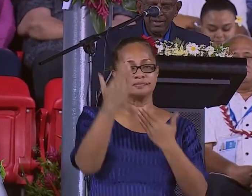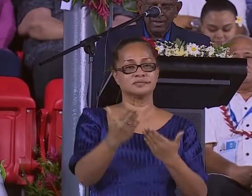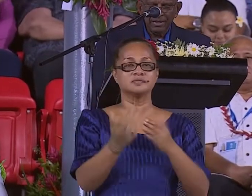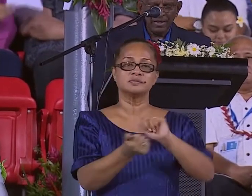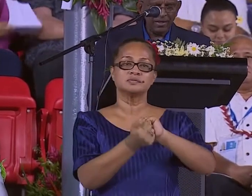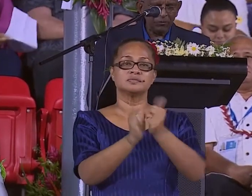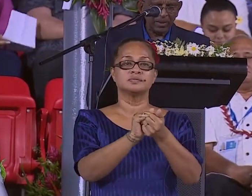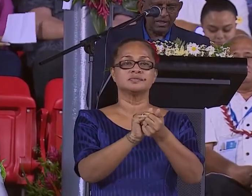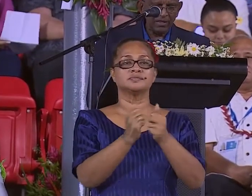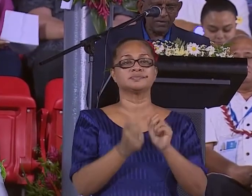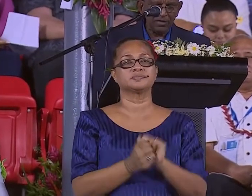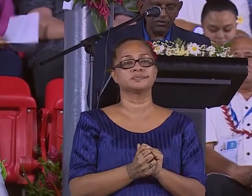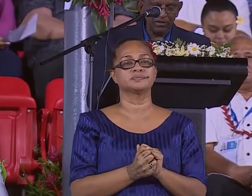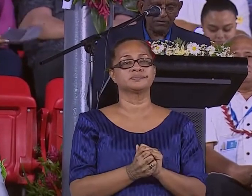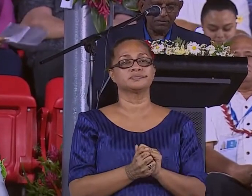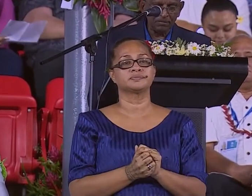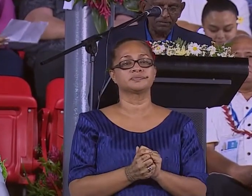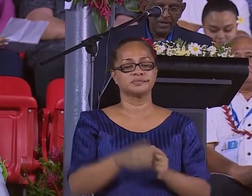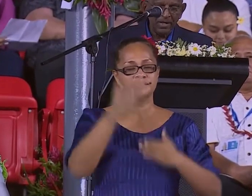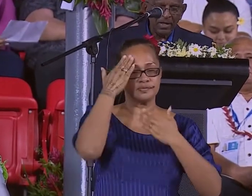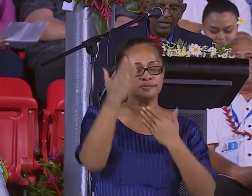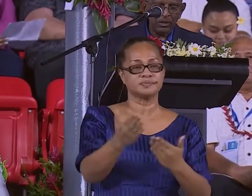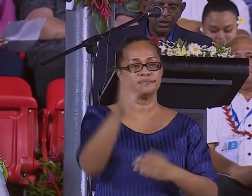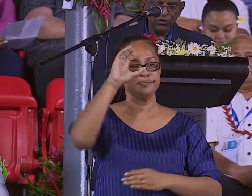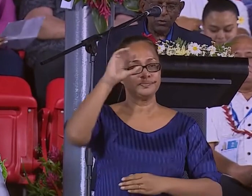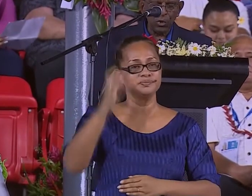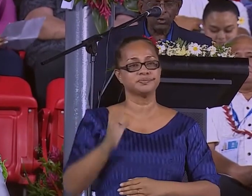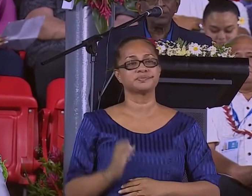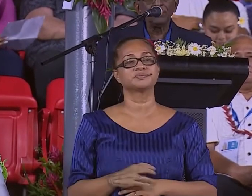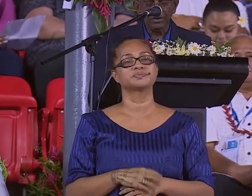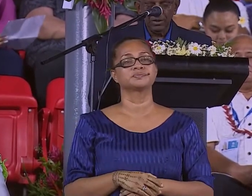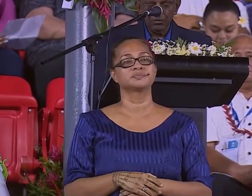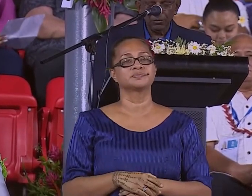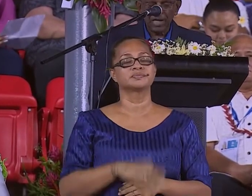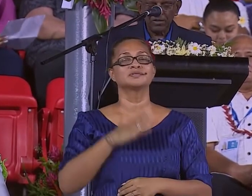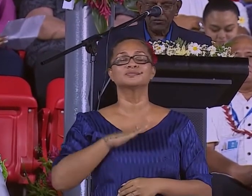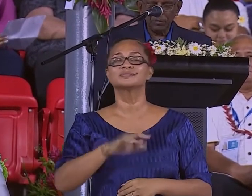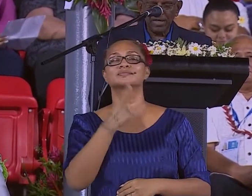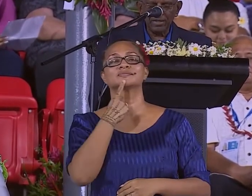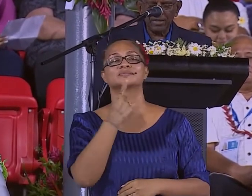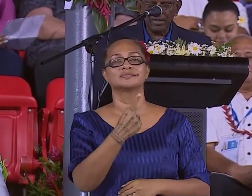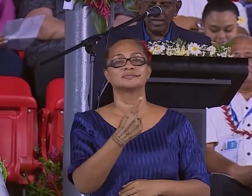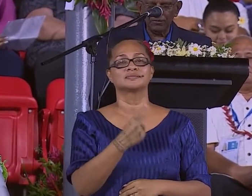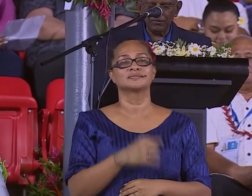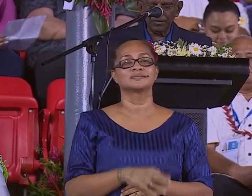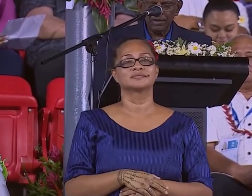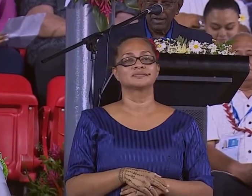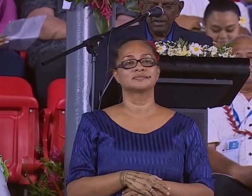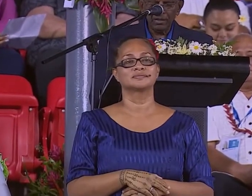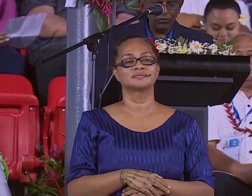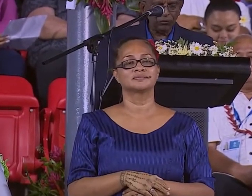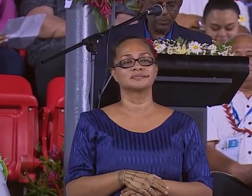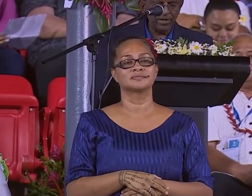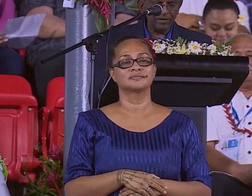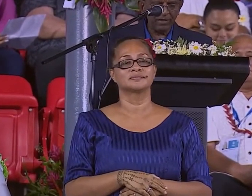and their respective countries. I urge you all to participate in the Games,